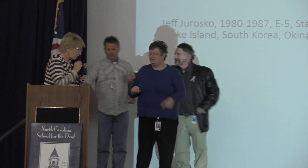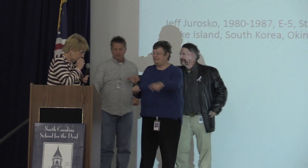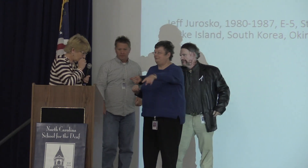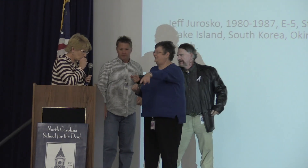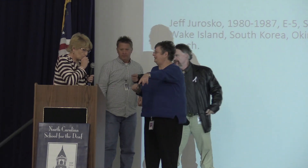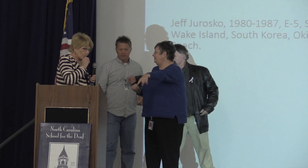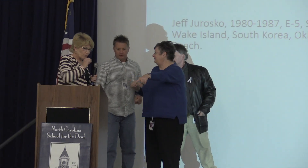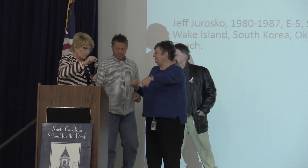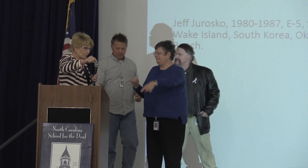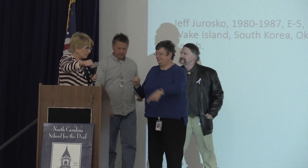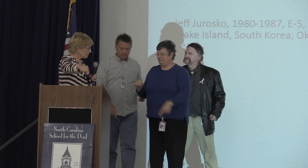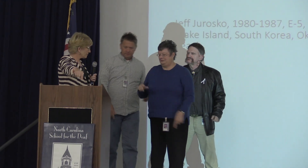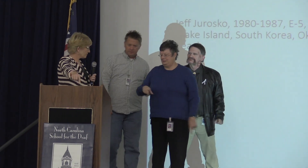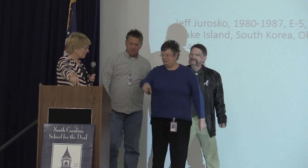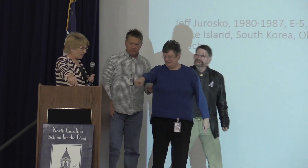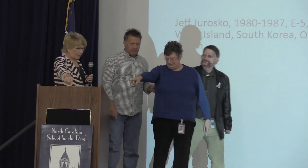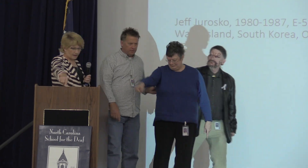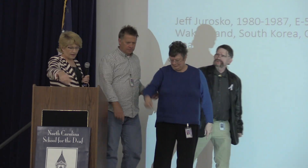Oh, stand right there.